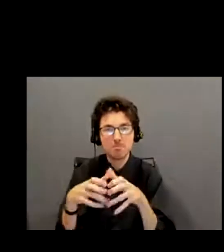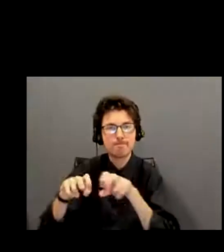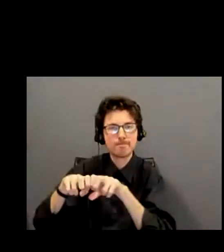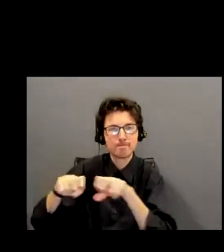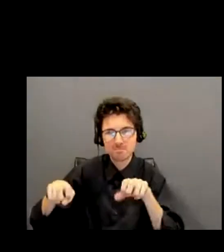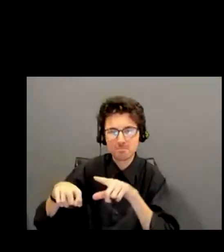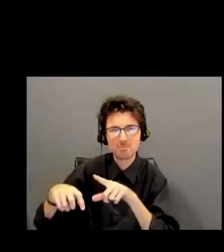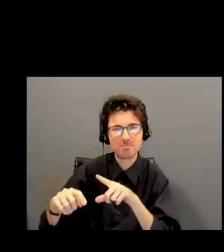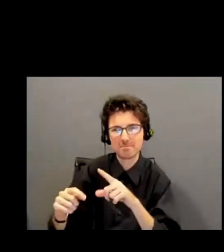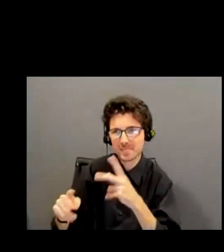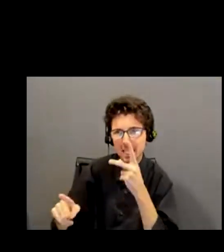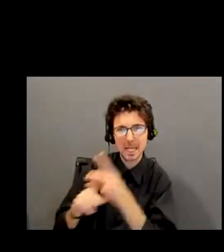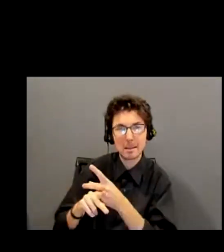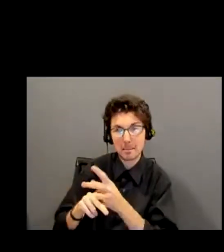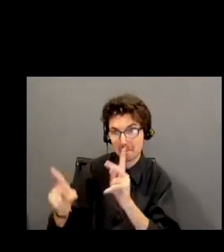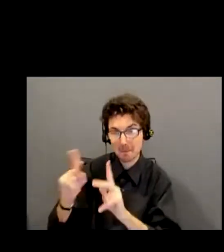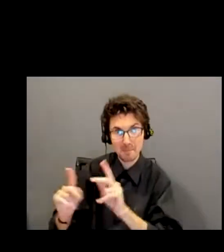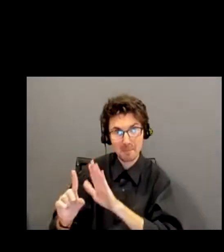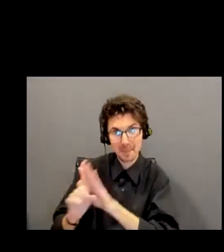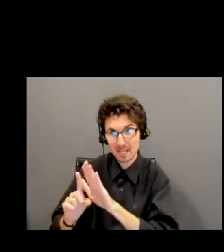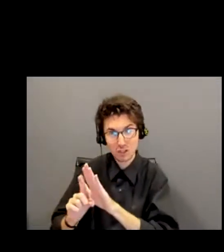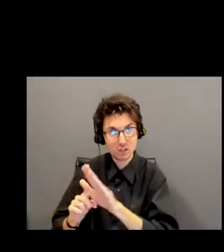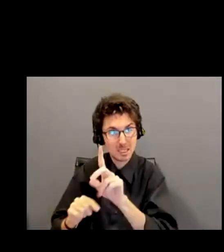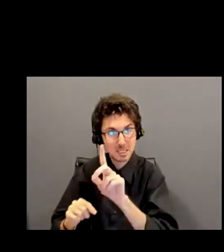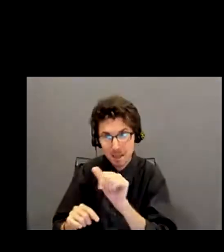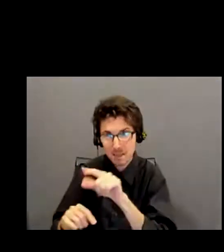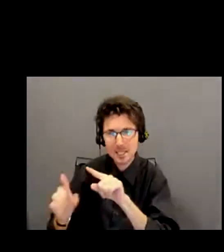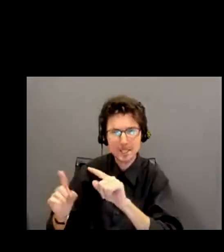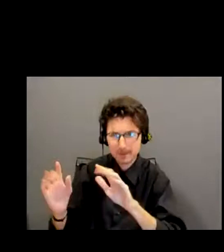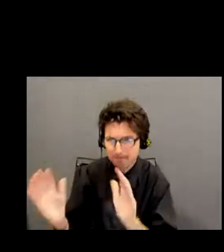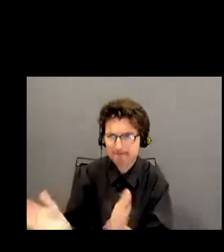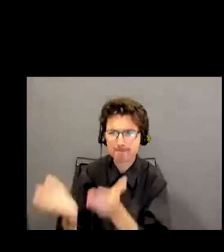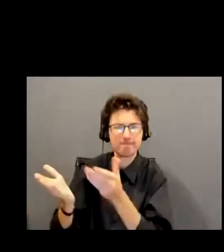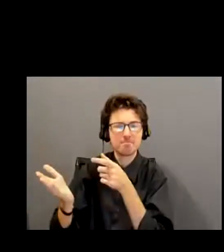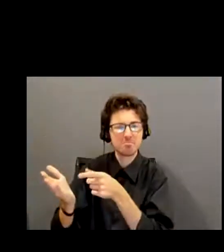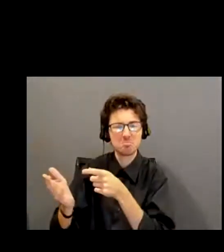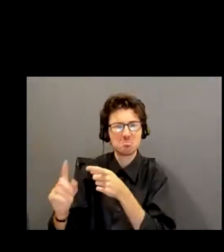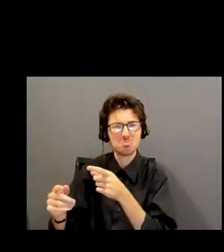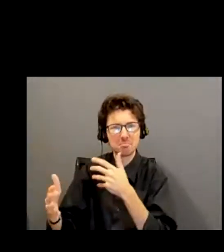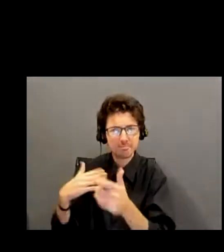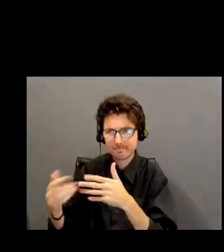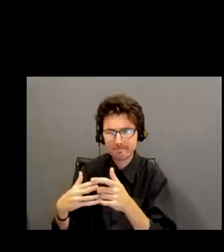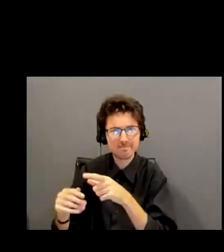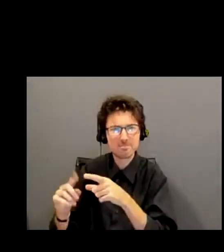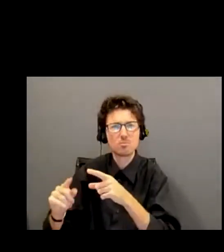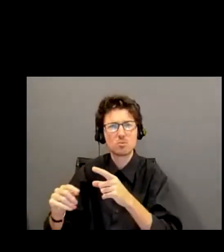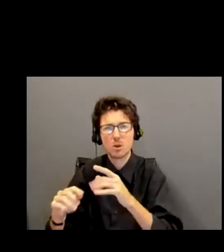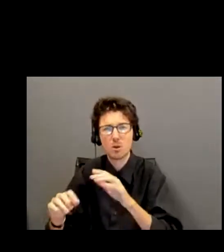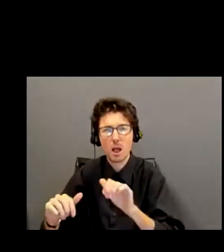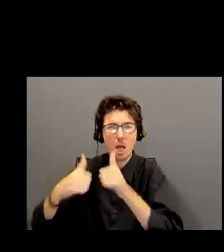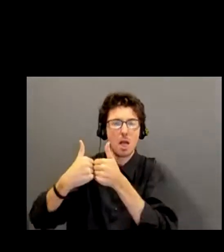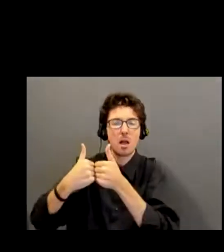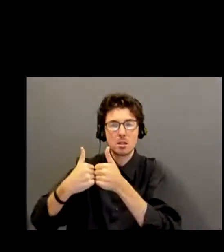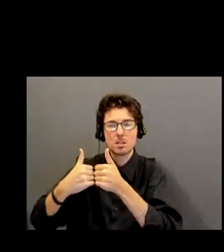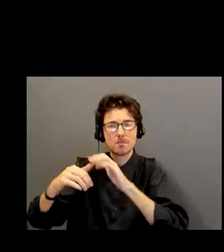with disabilities, a panel on tourism and accessibility and the untapped potential of this